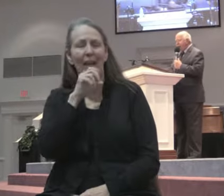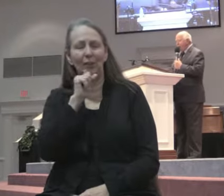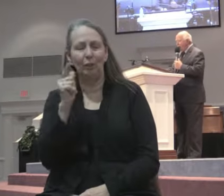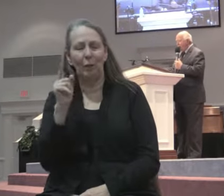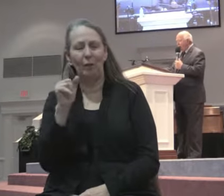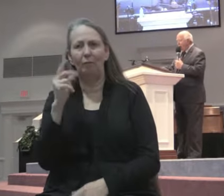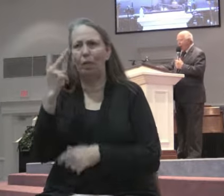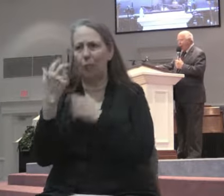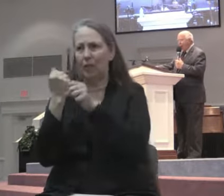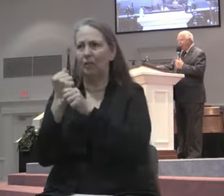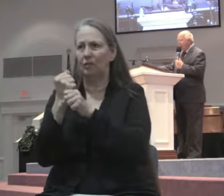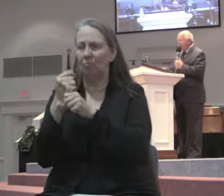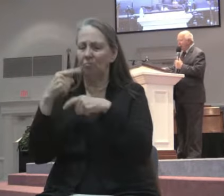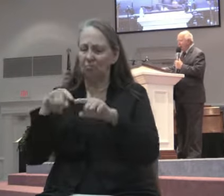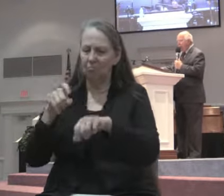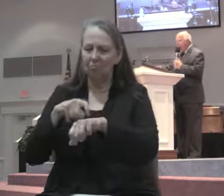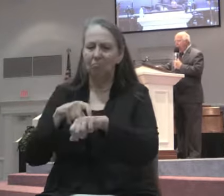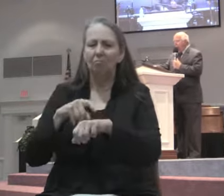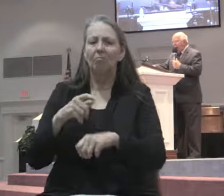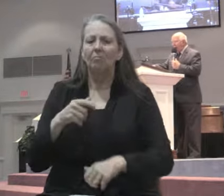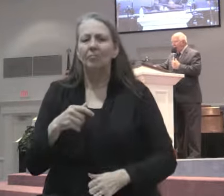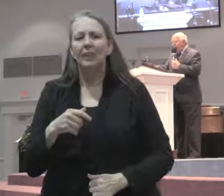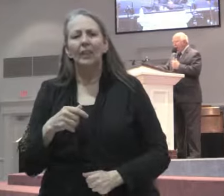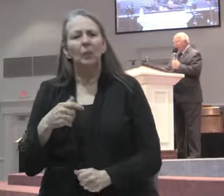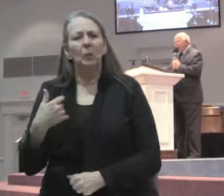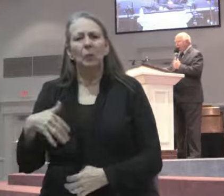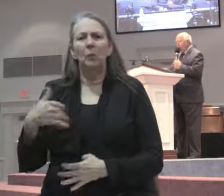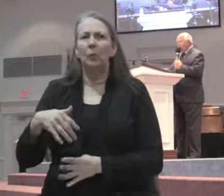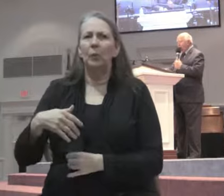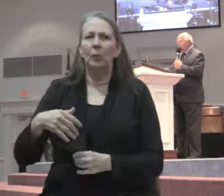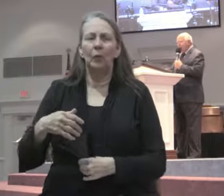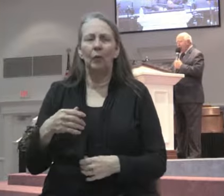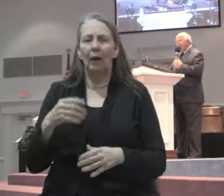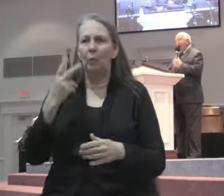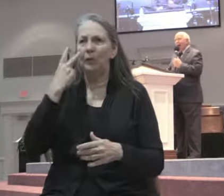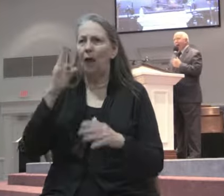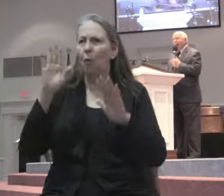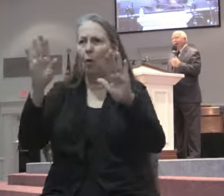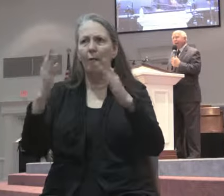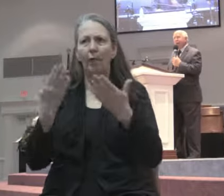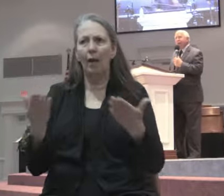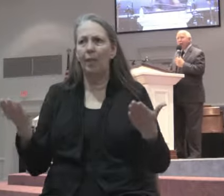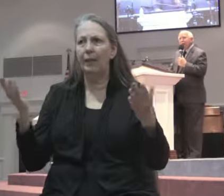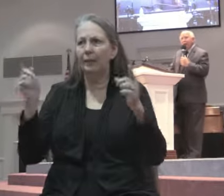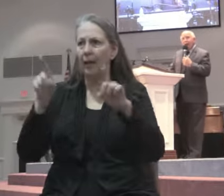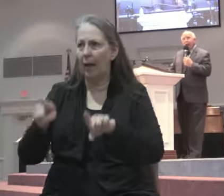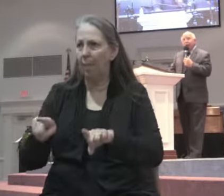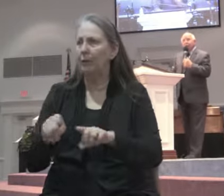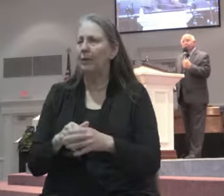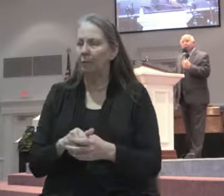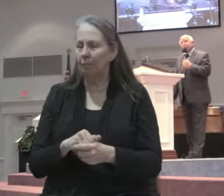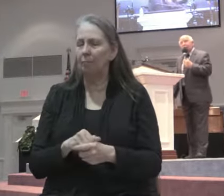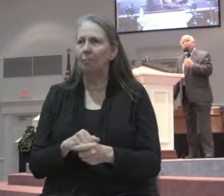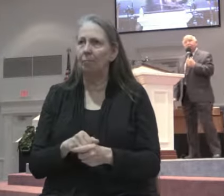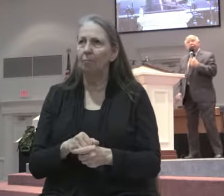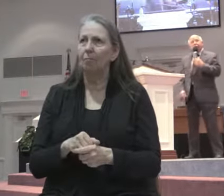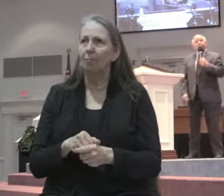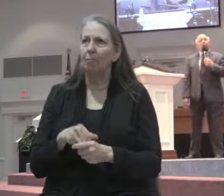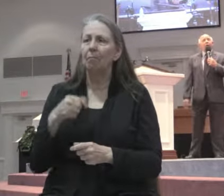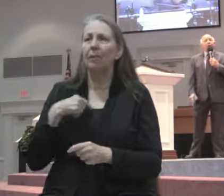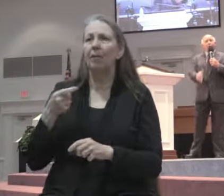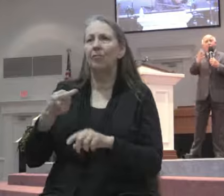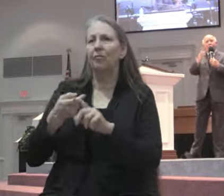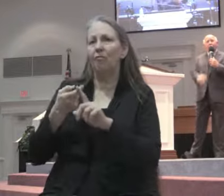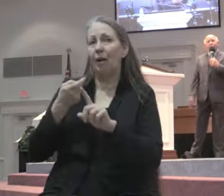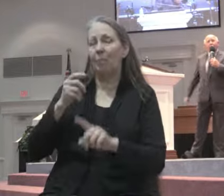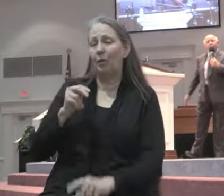evangelized 3 years. During that time, unbelievable things took place. I was from a North